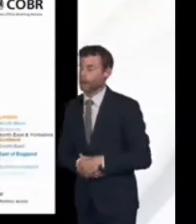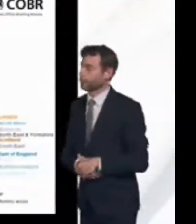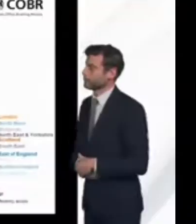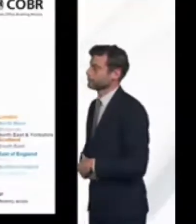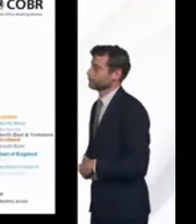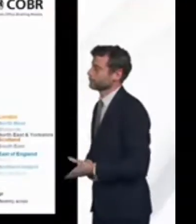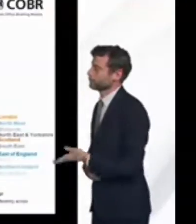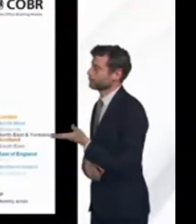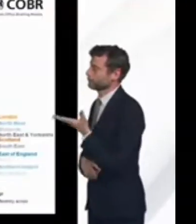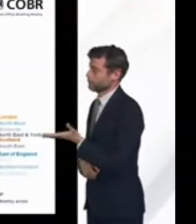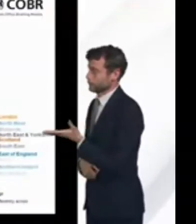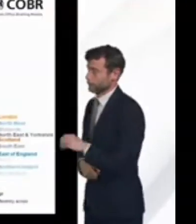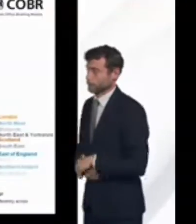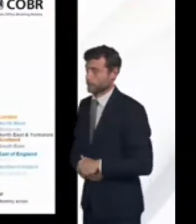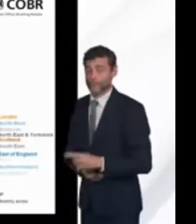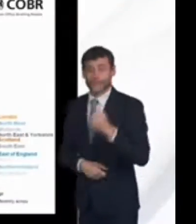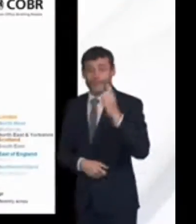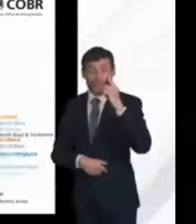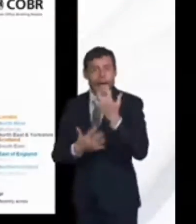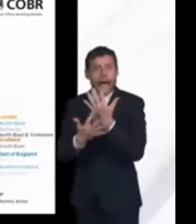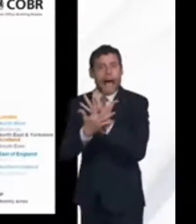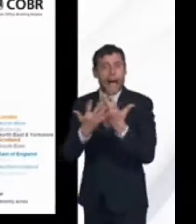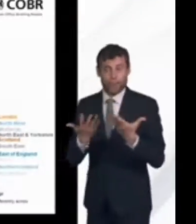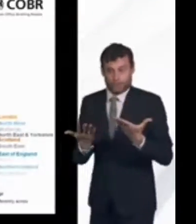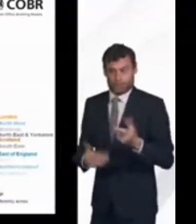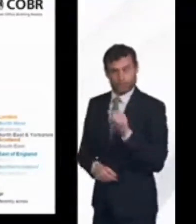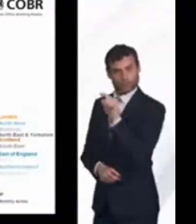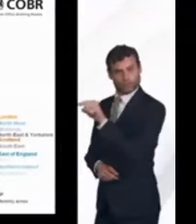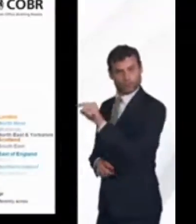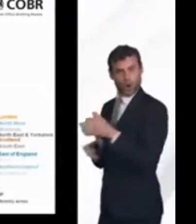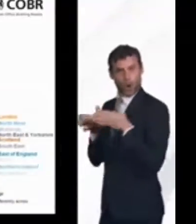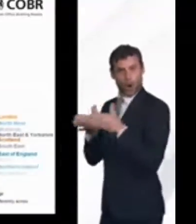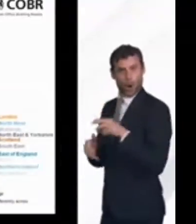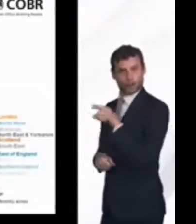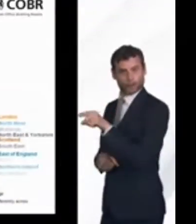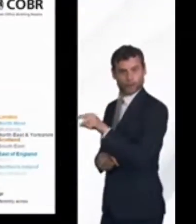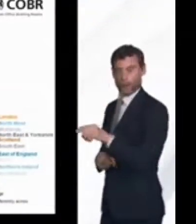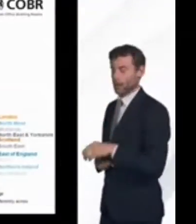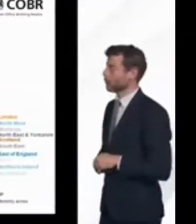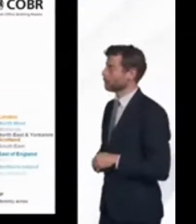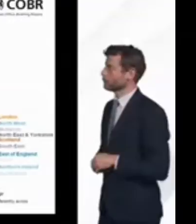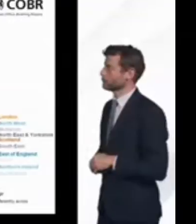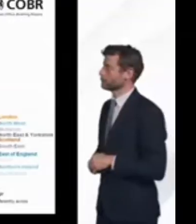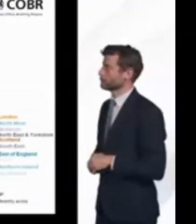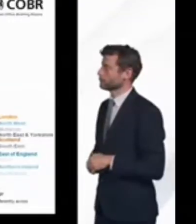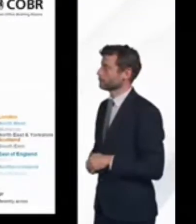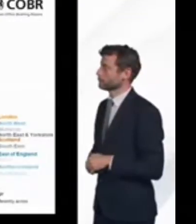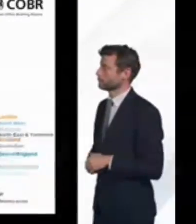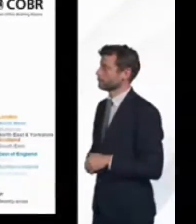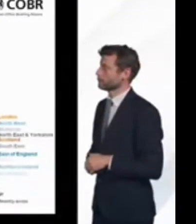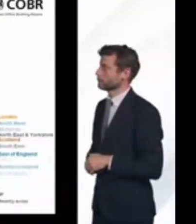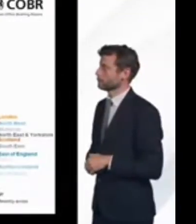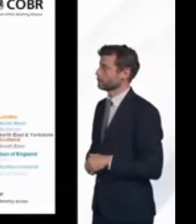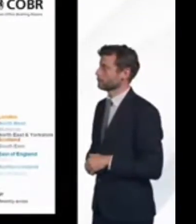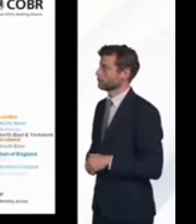translates into the number of people in hospital with COVID, and this shows the data across